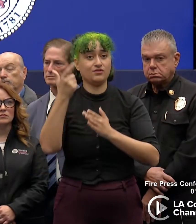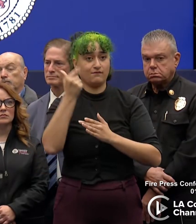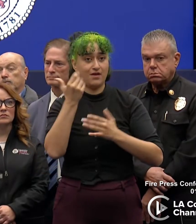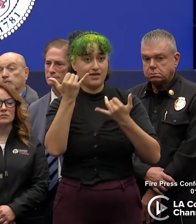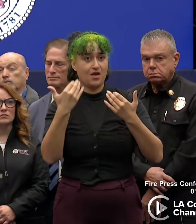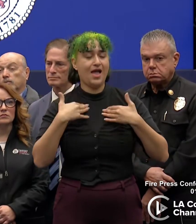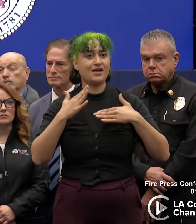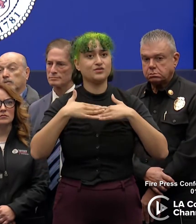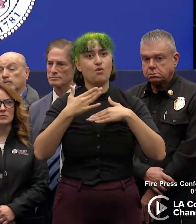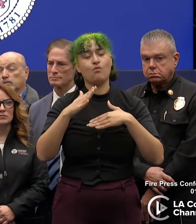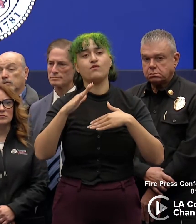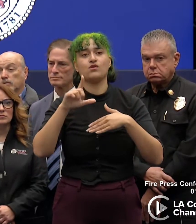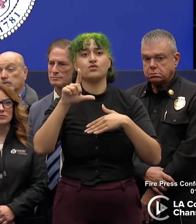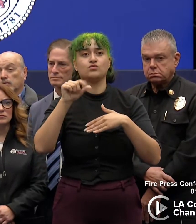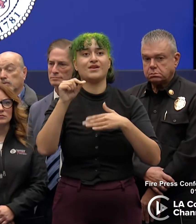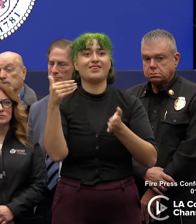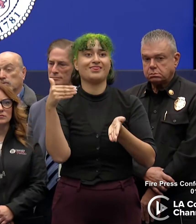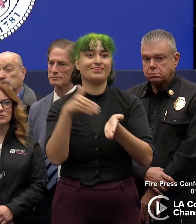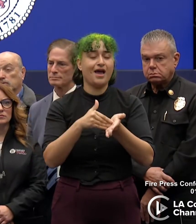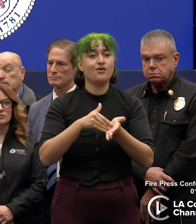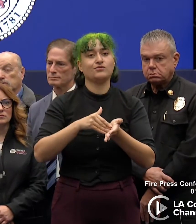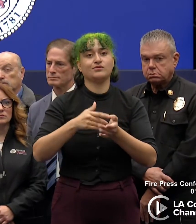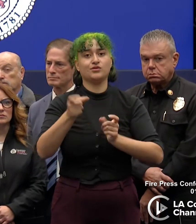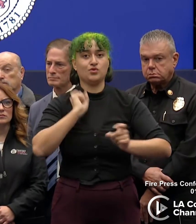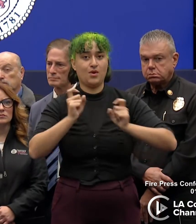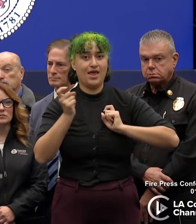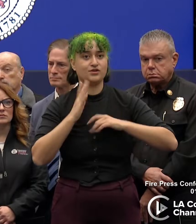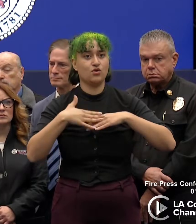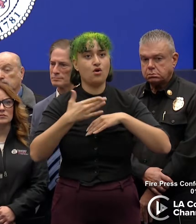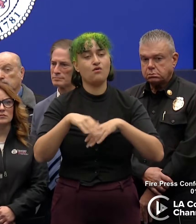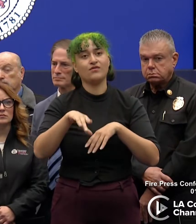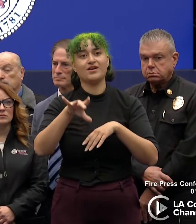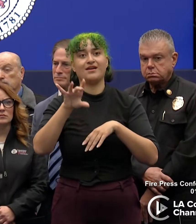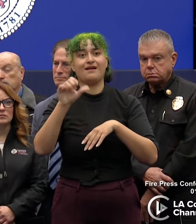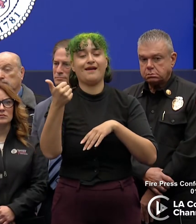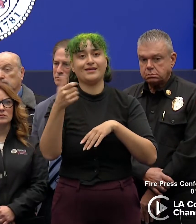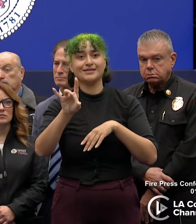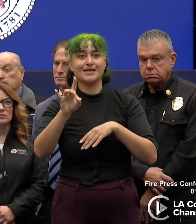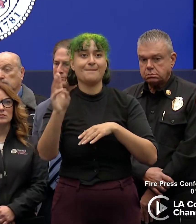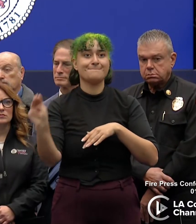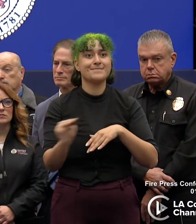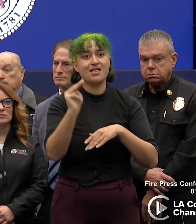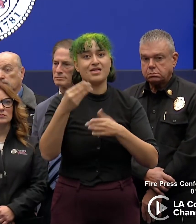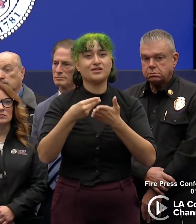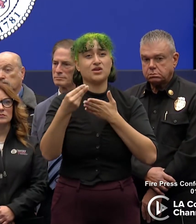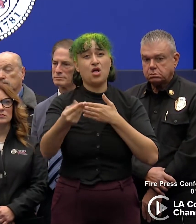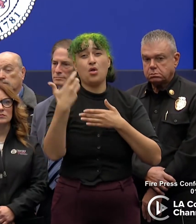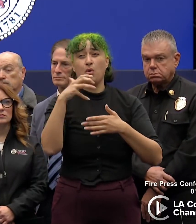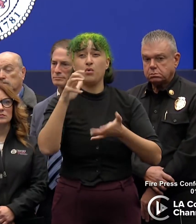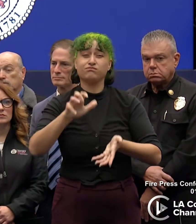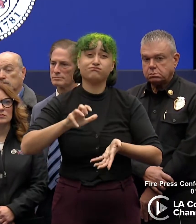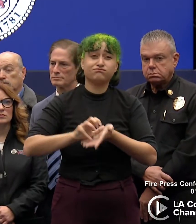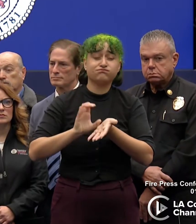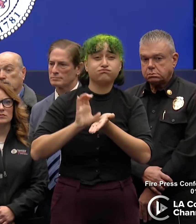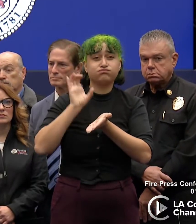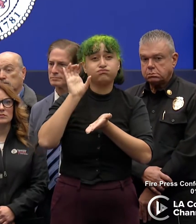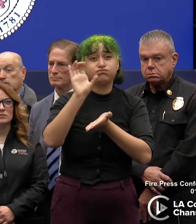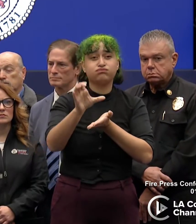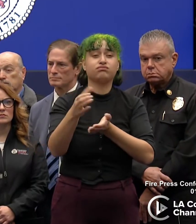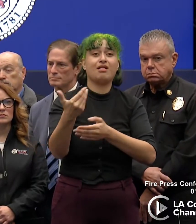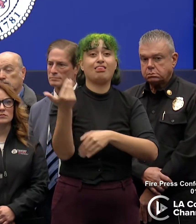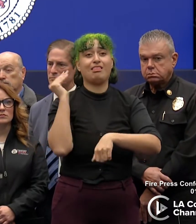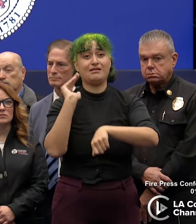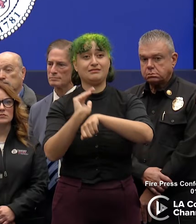has over 20,000 donations, over $18 million, received a significant contribution